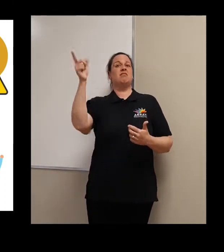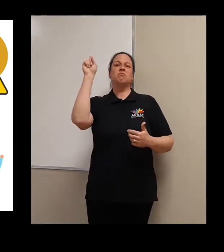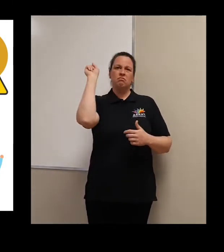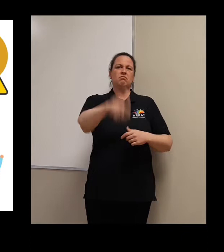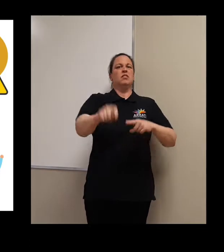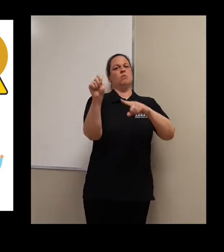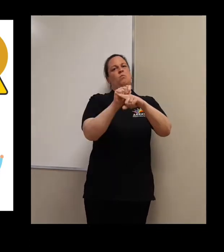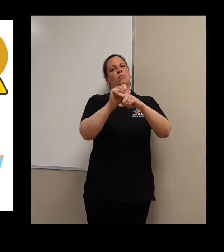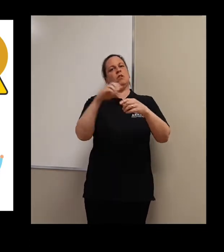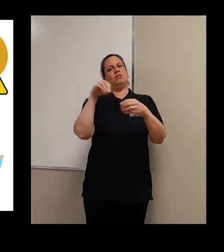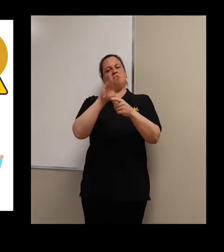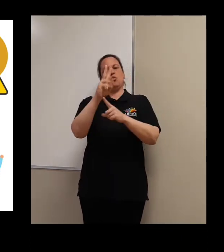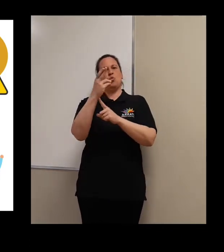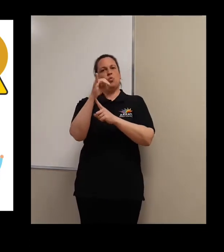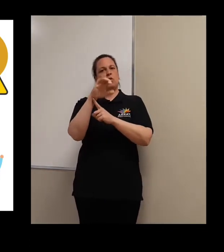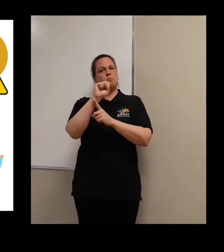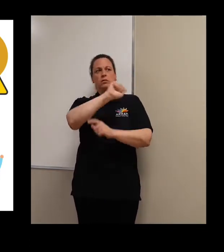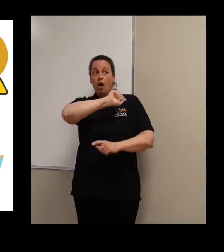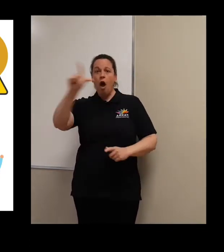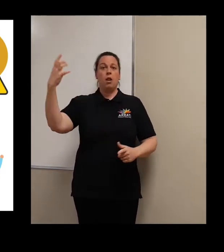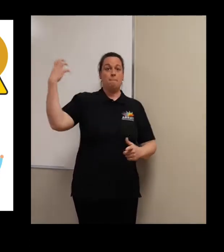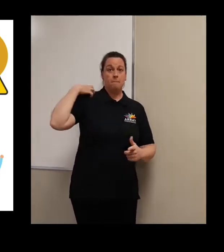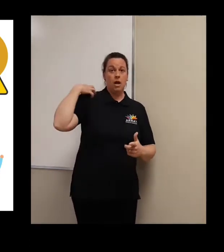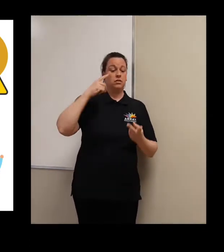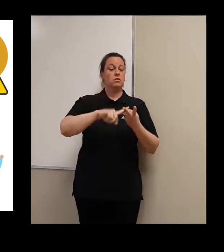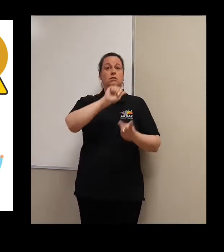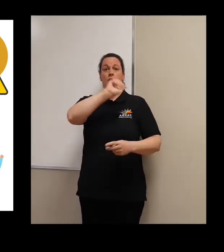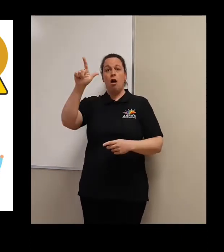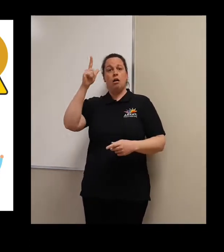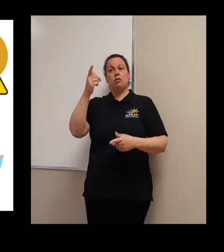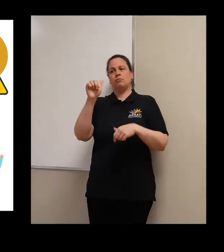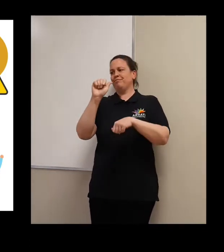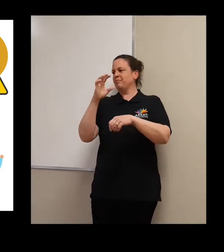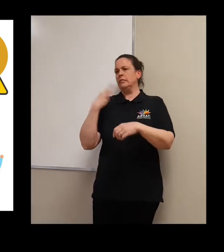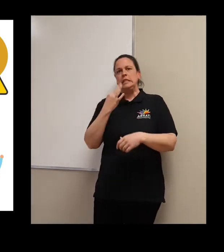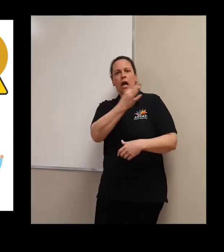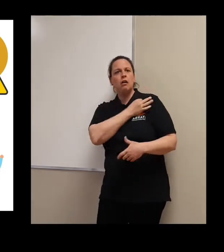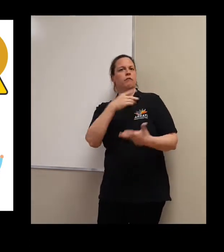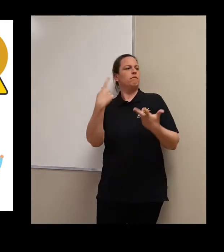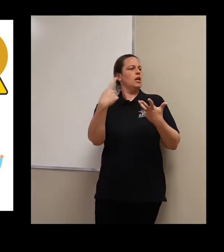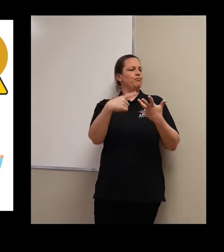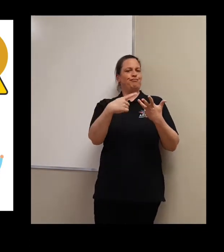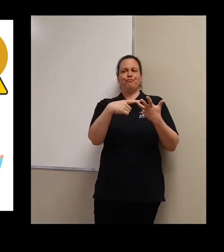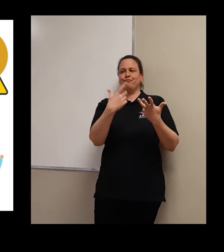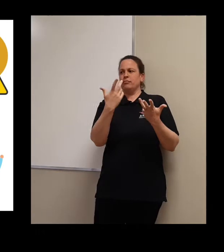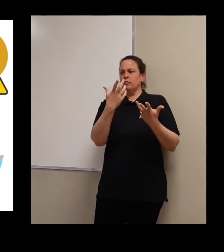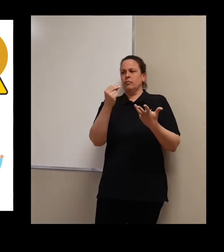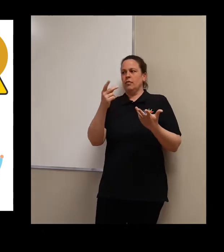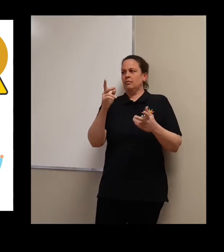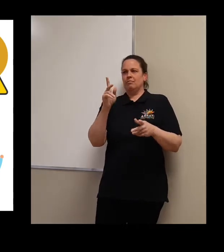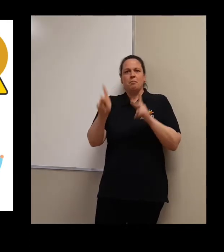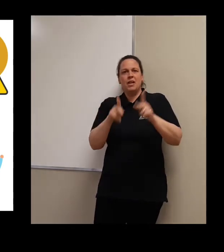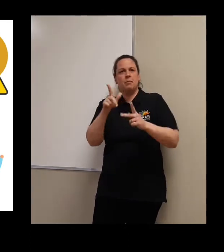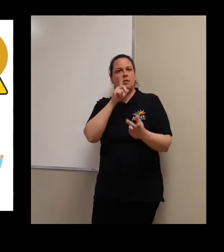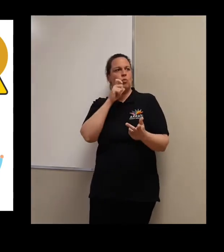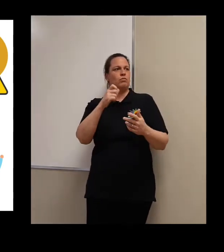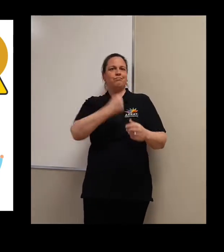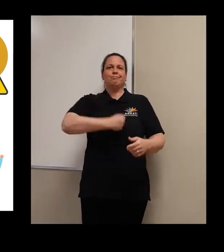have this training. All supervisors, staff, students on placement, everyone in the workplace, they must have WHMIS